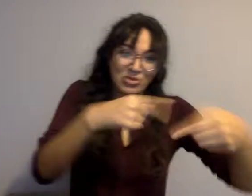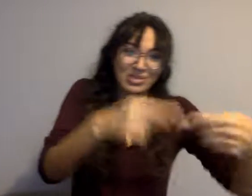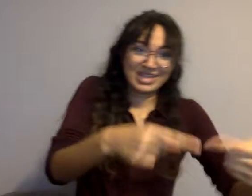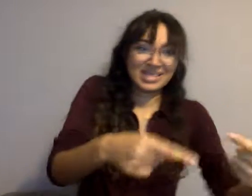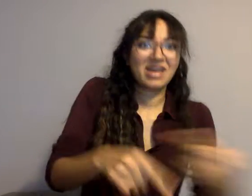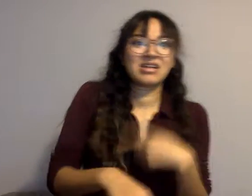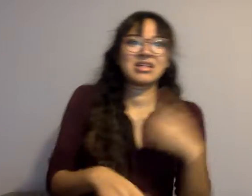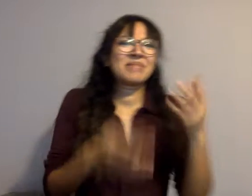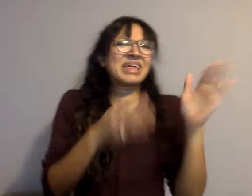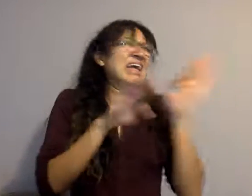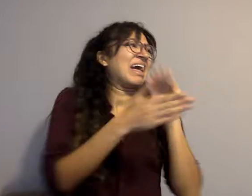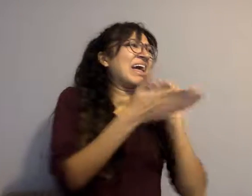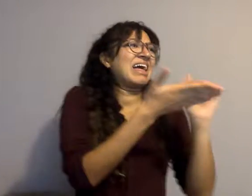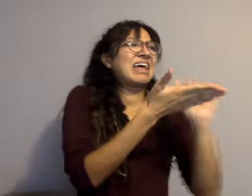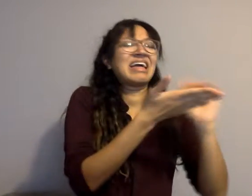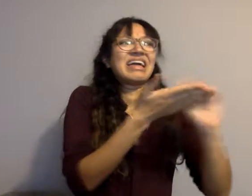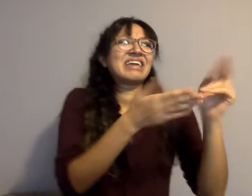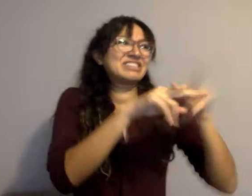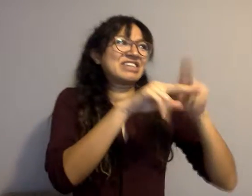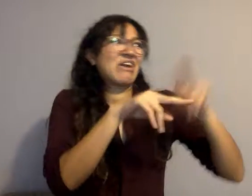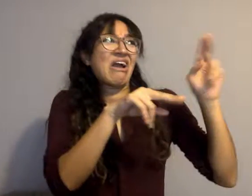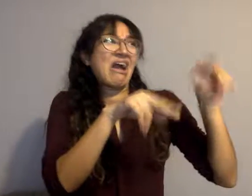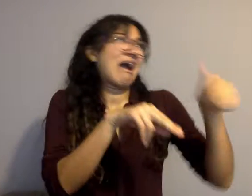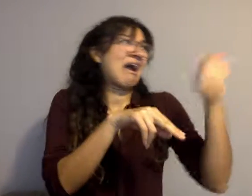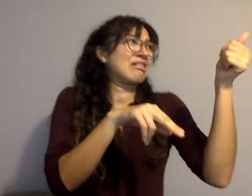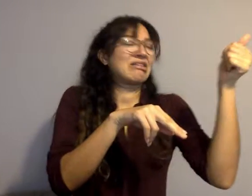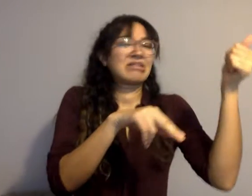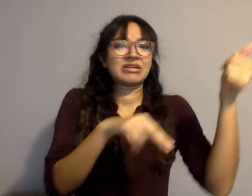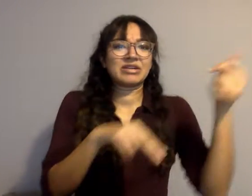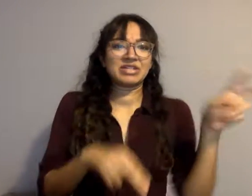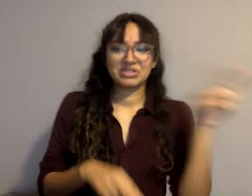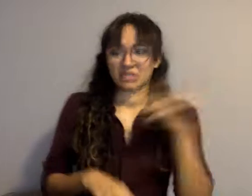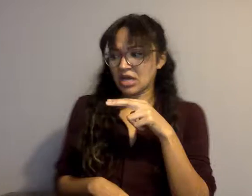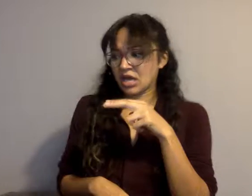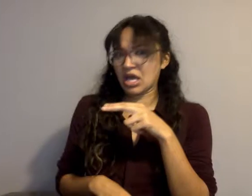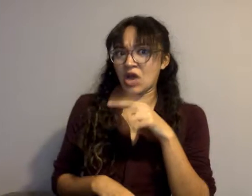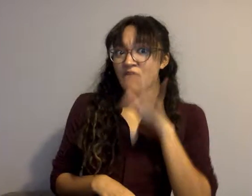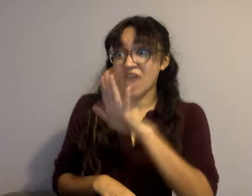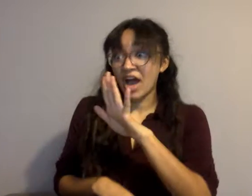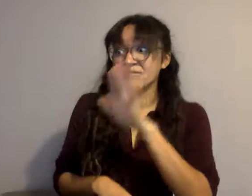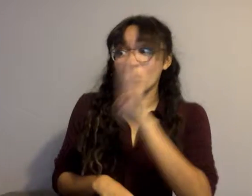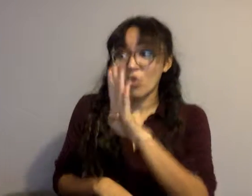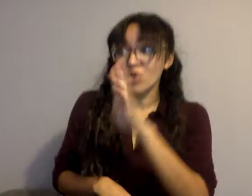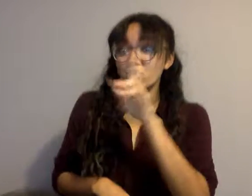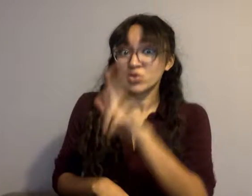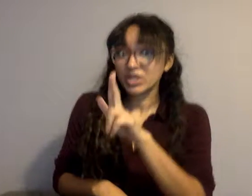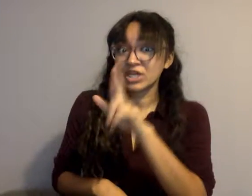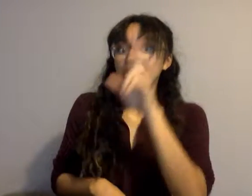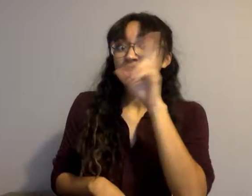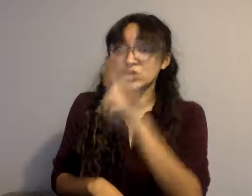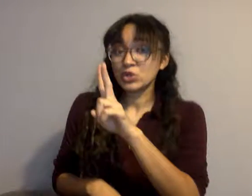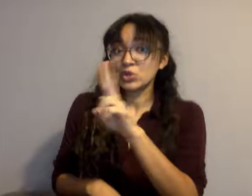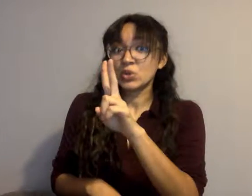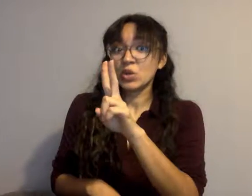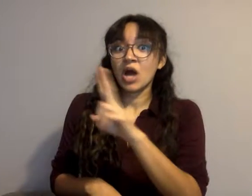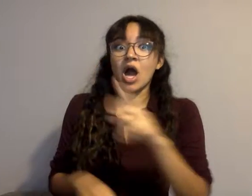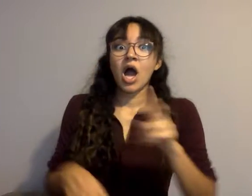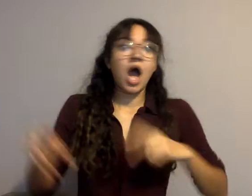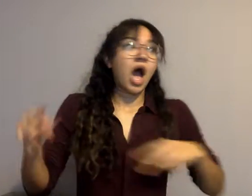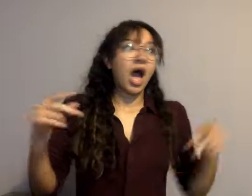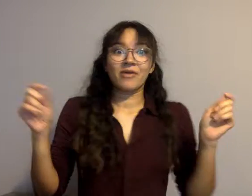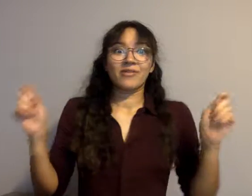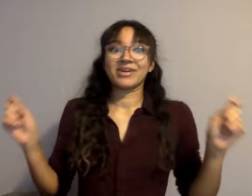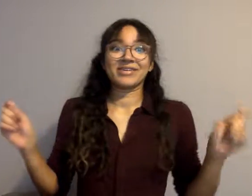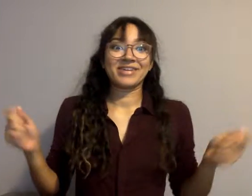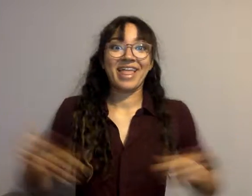excuse me, can I have another chair? And she looked at me and she went, 5, 4, 3, 2, and we were